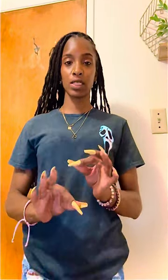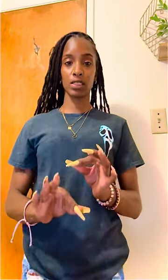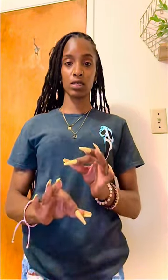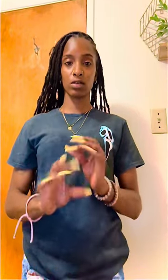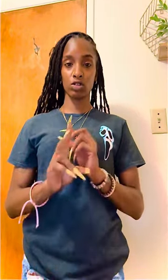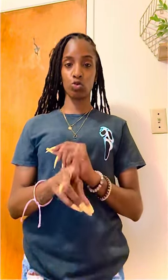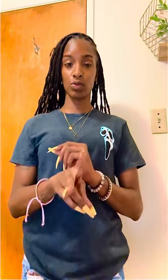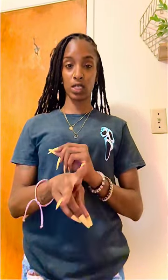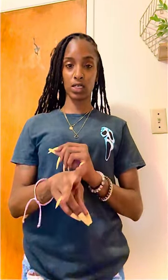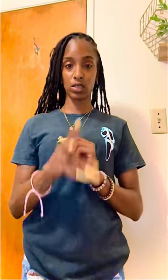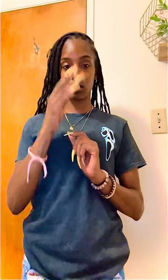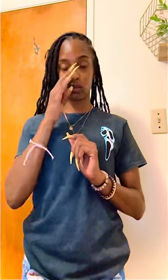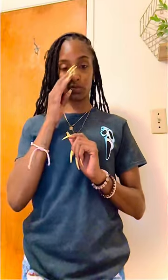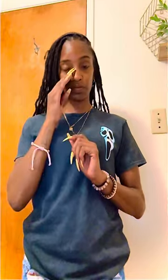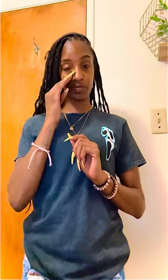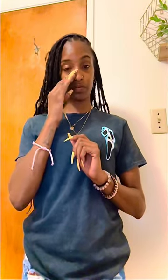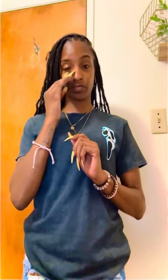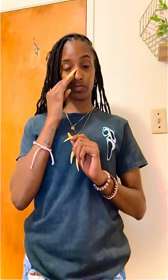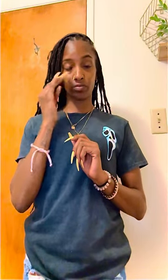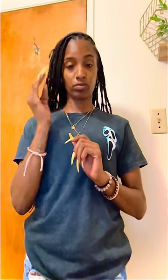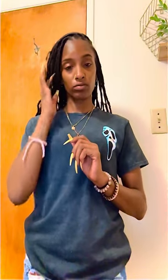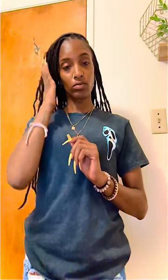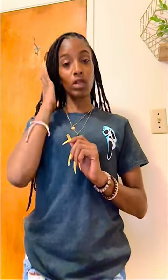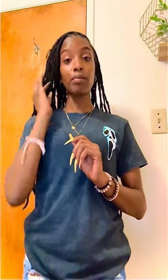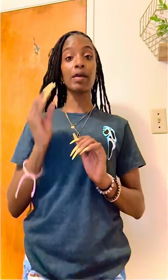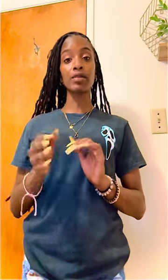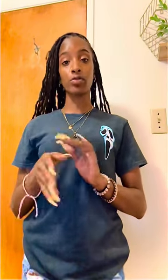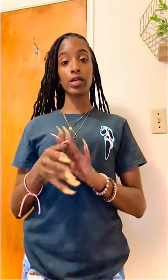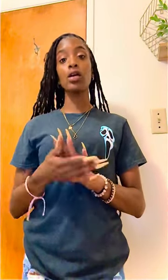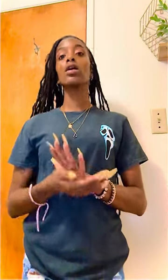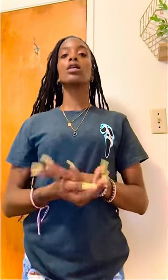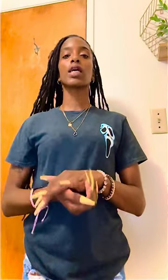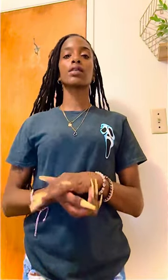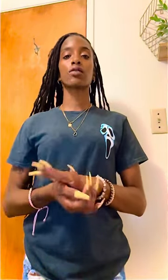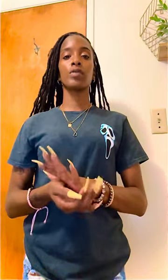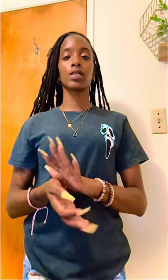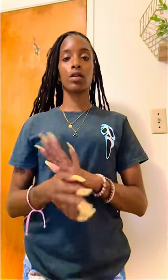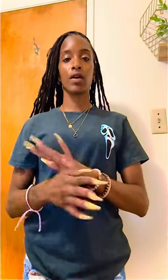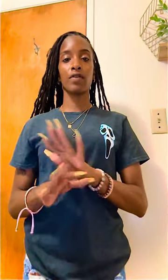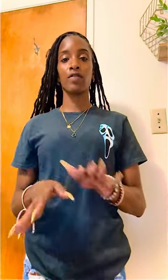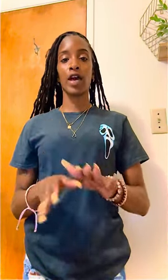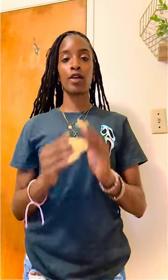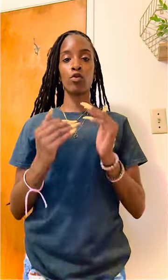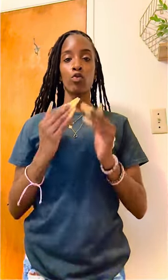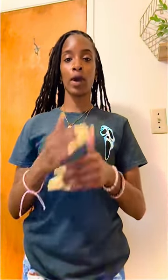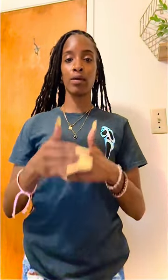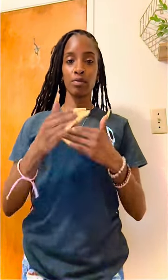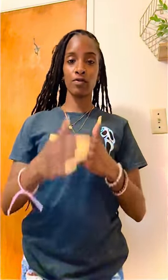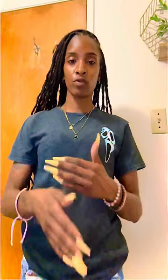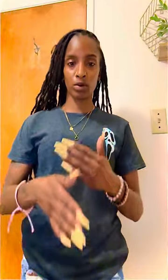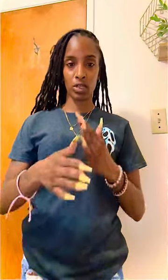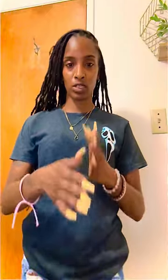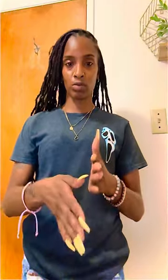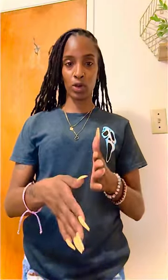pizza, 2 slices, maybe 3 slices of pizza I've ever had right before this